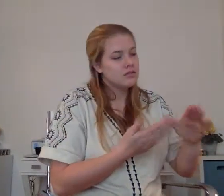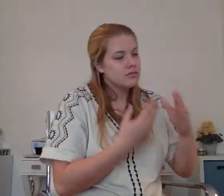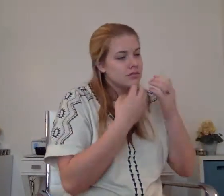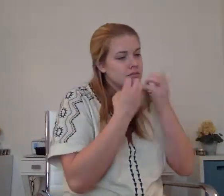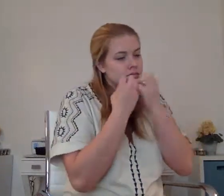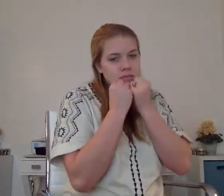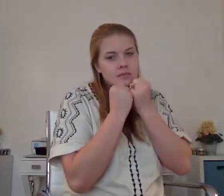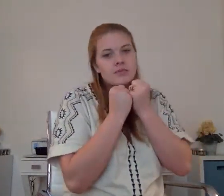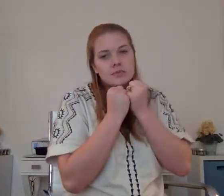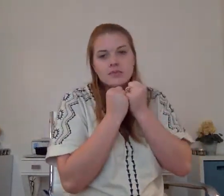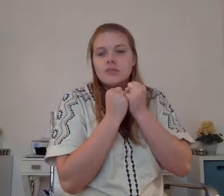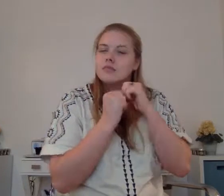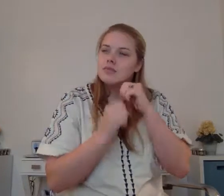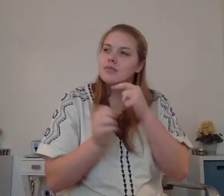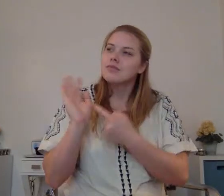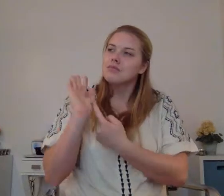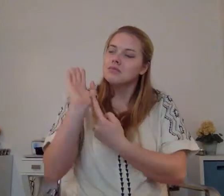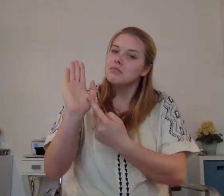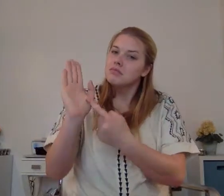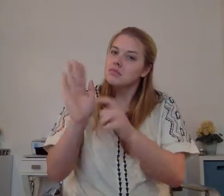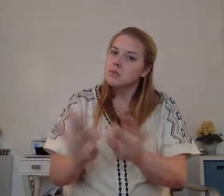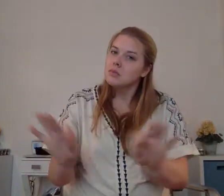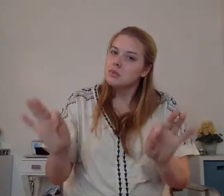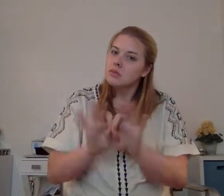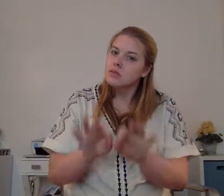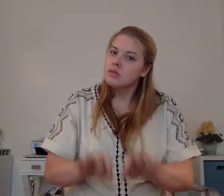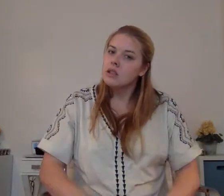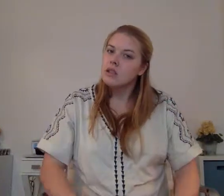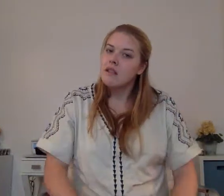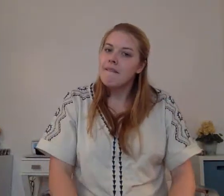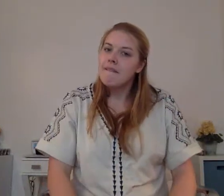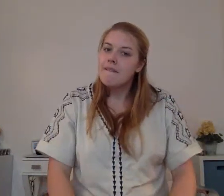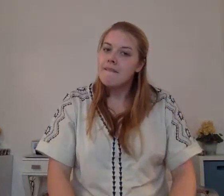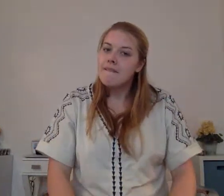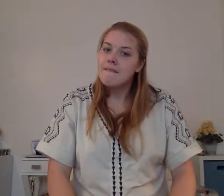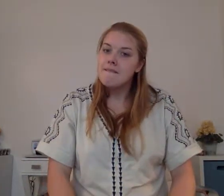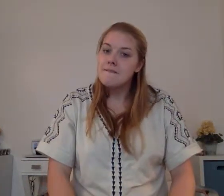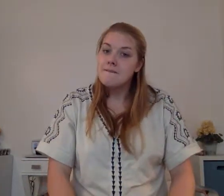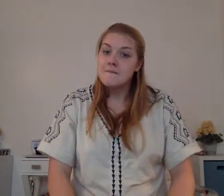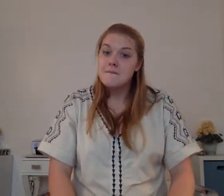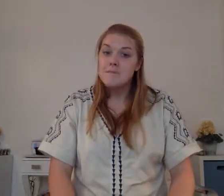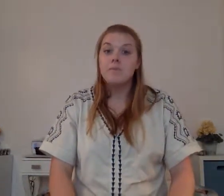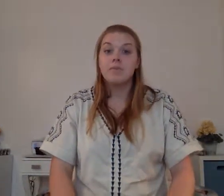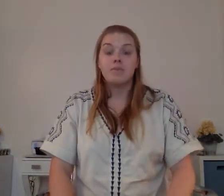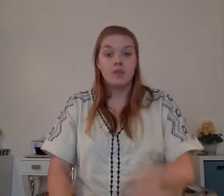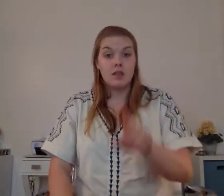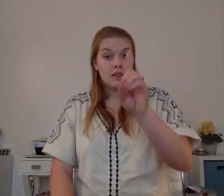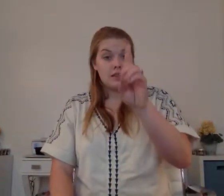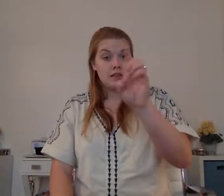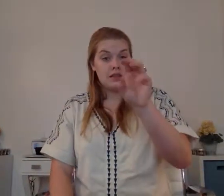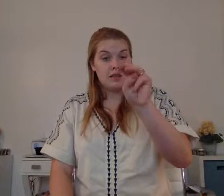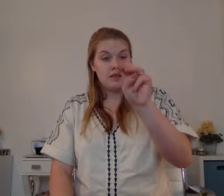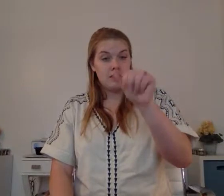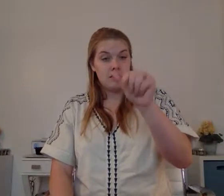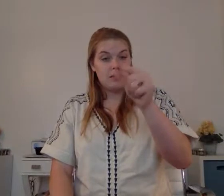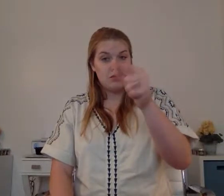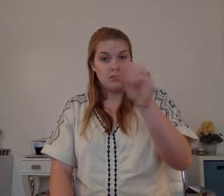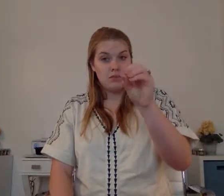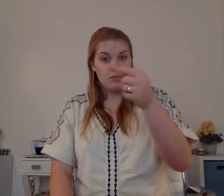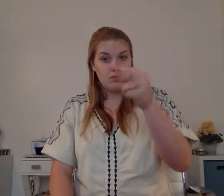for our times. So from populist demagogues, we will learn the indispensability of democracy.